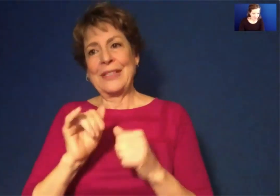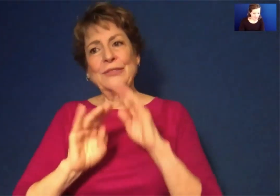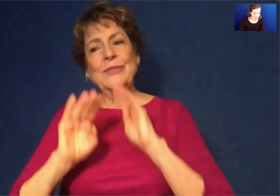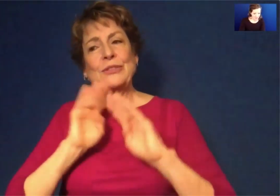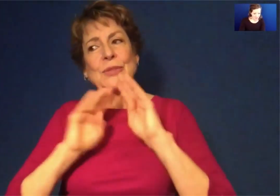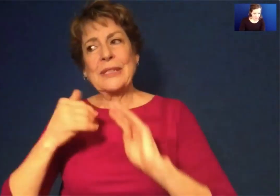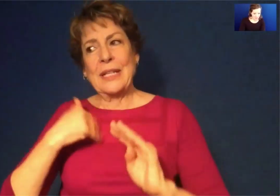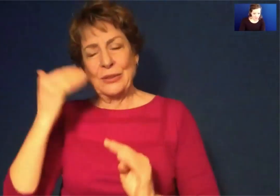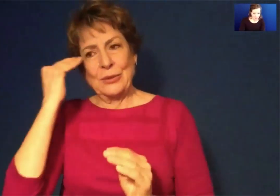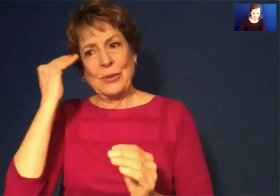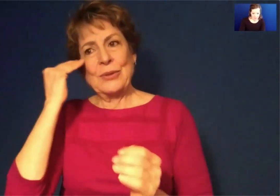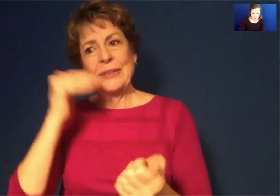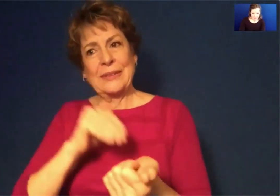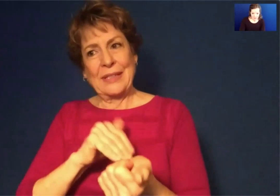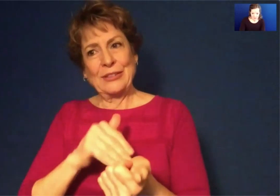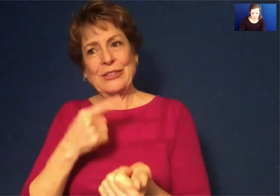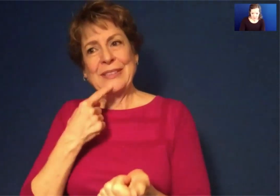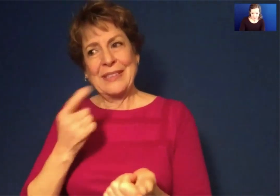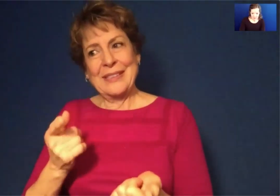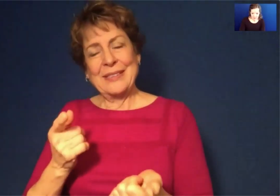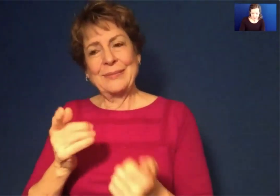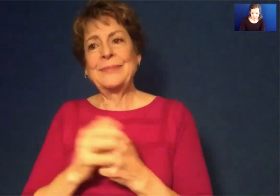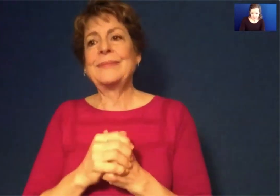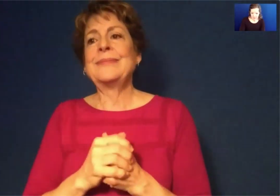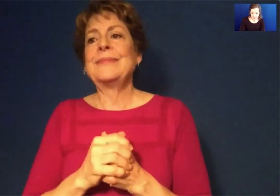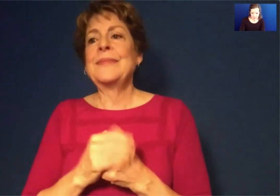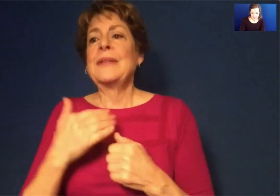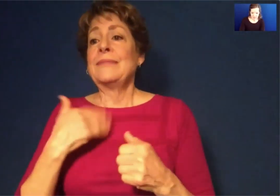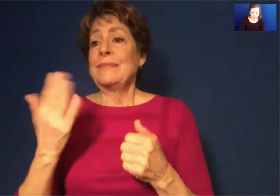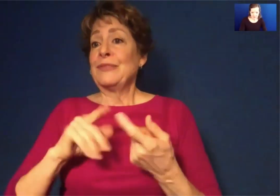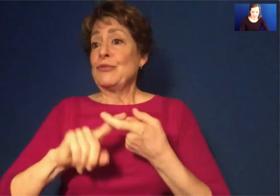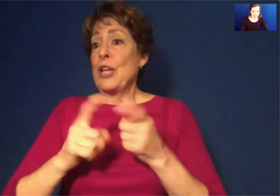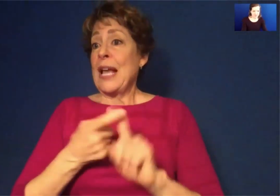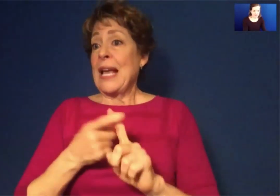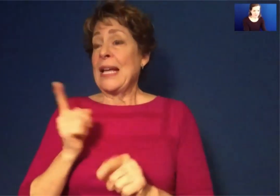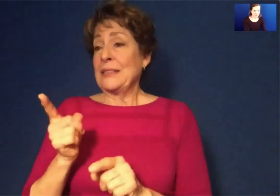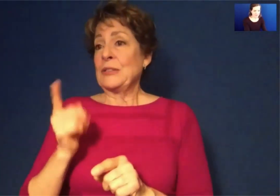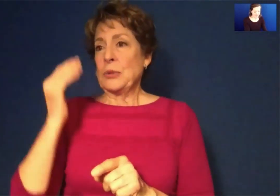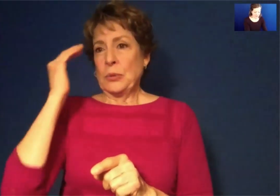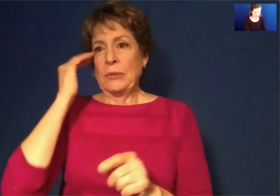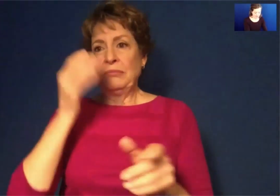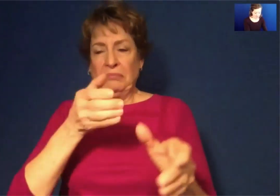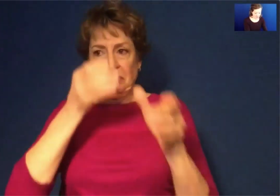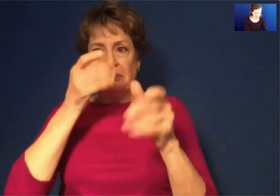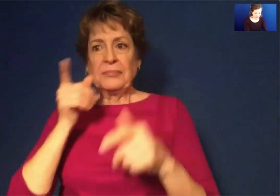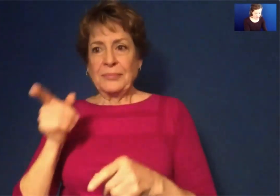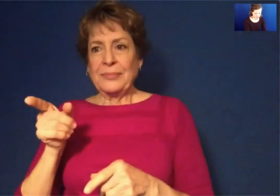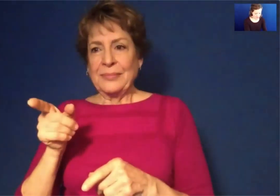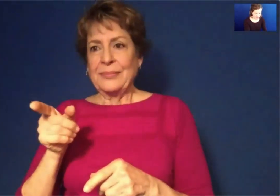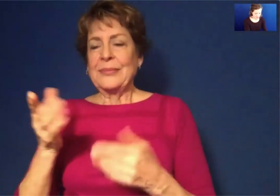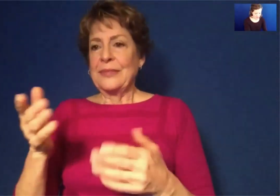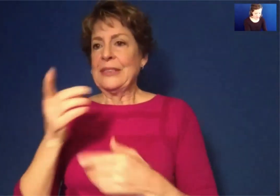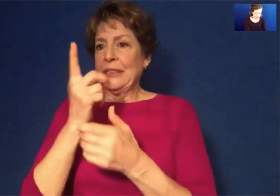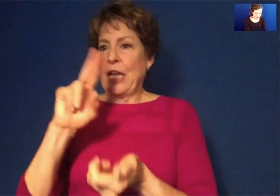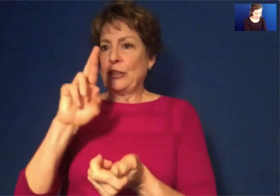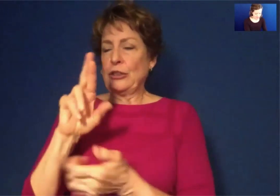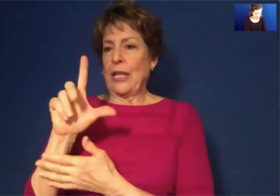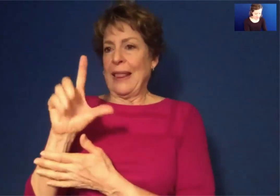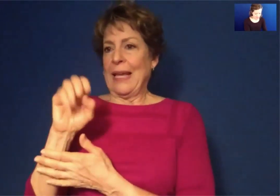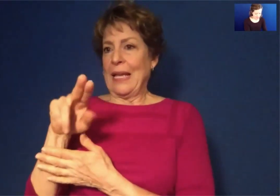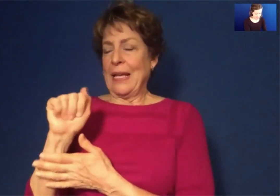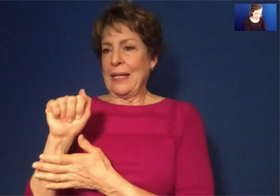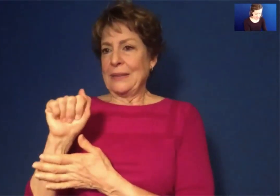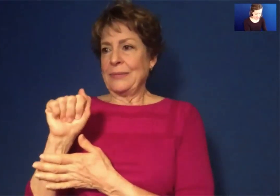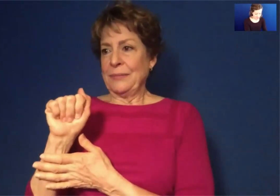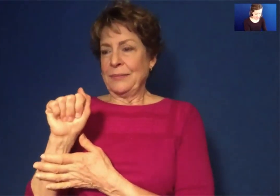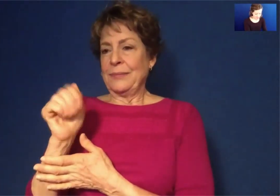is frustrating. I'm sorry. But let's talk about it with one of our friends who knows a lot about this as well, Dr. Lena Wen. She